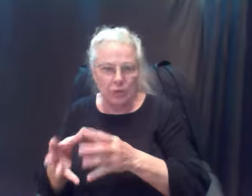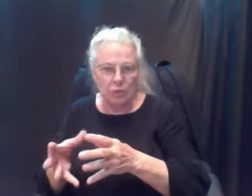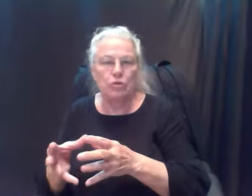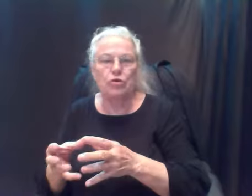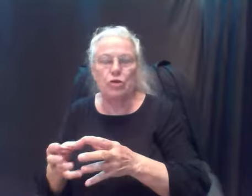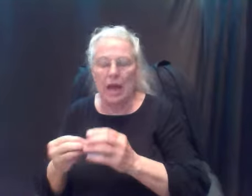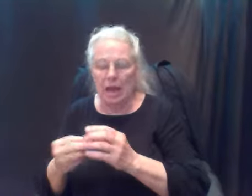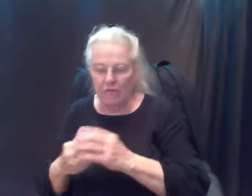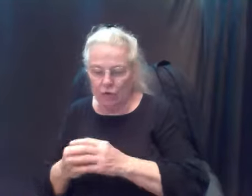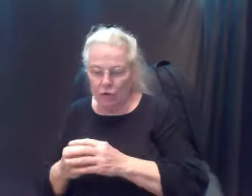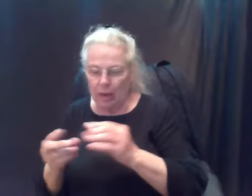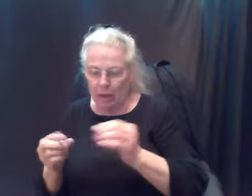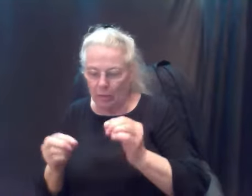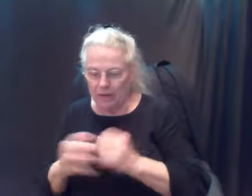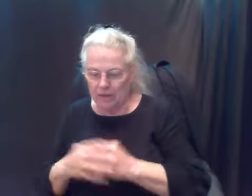you should have under your belt by this point.